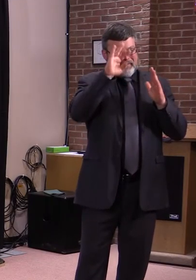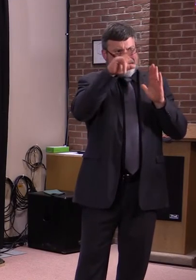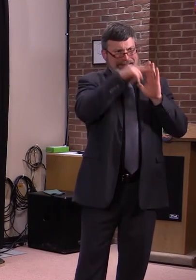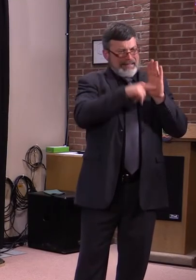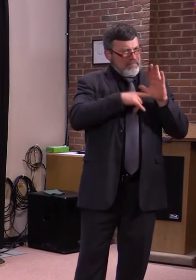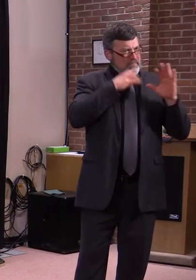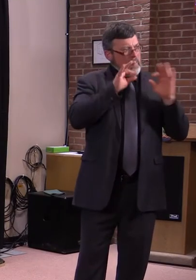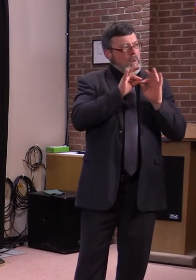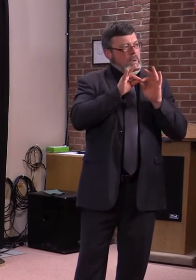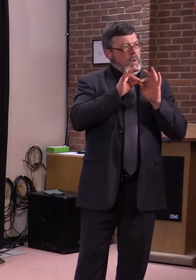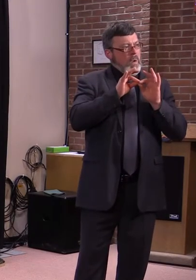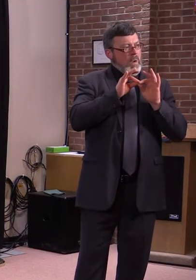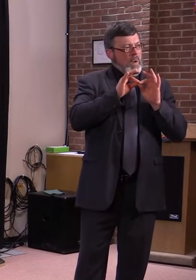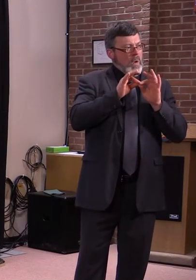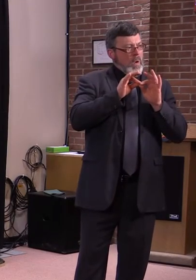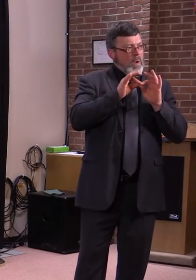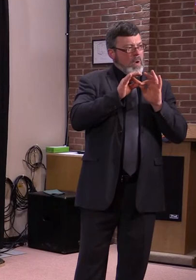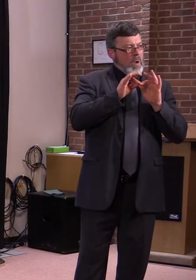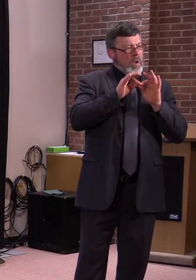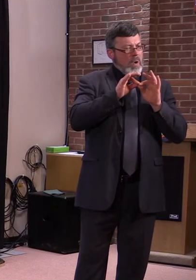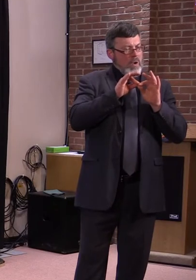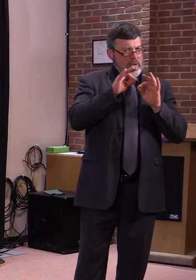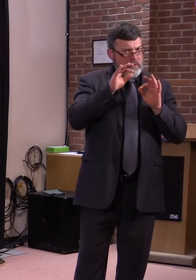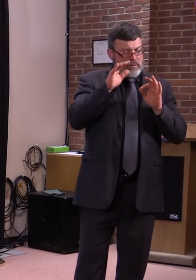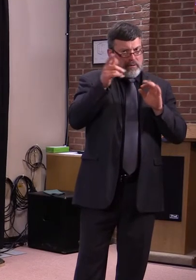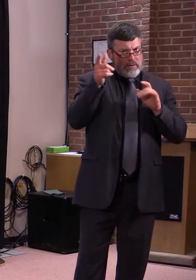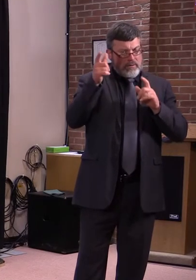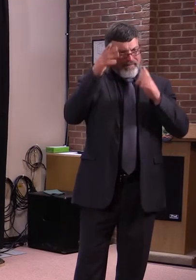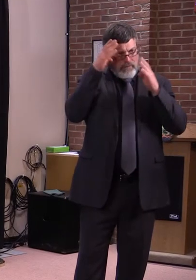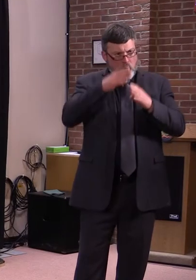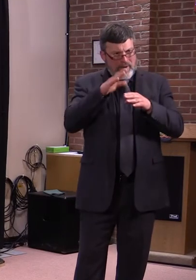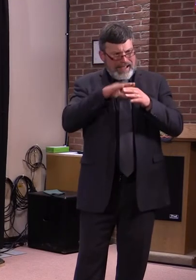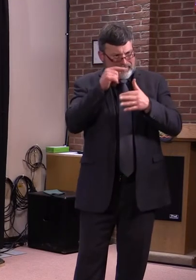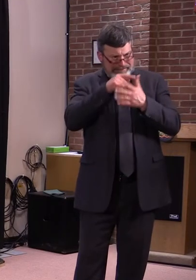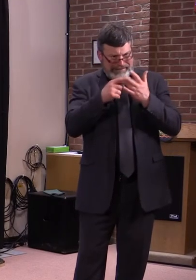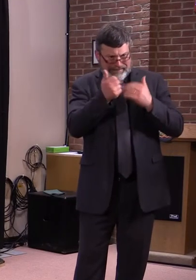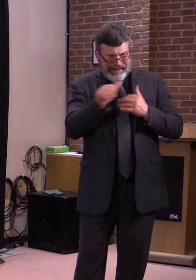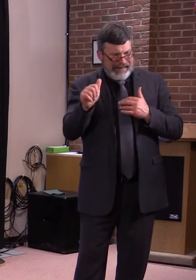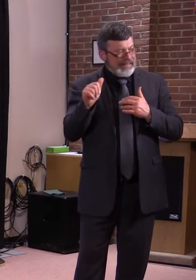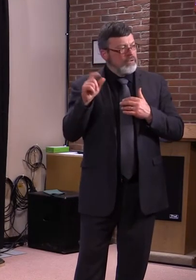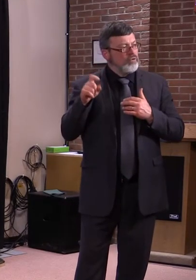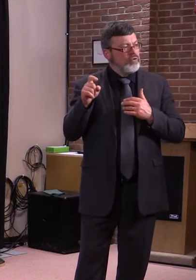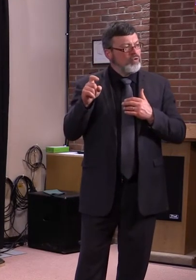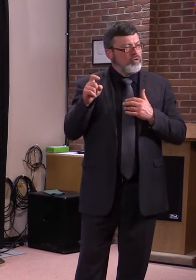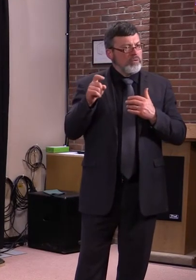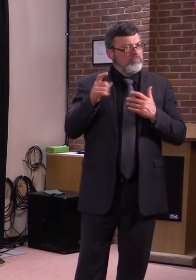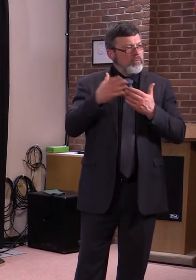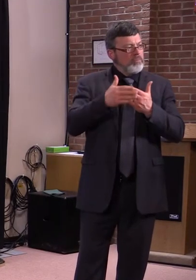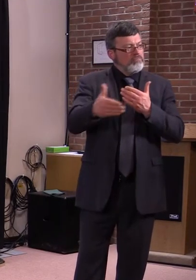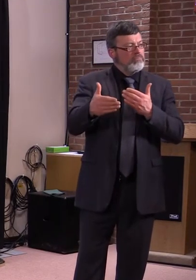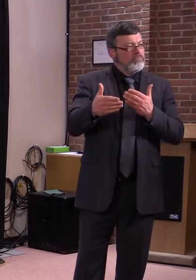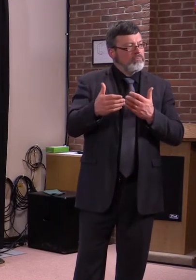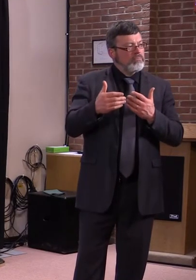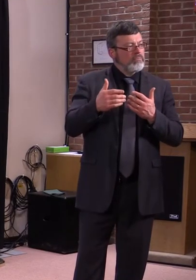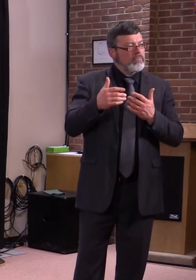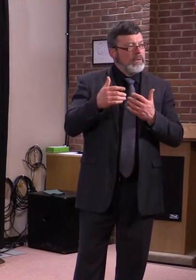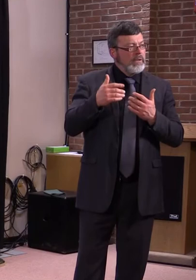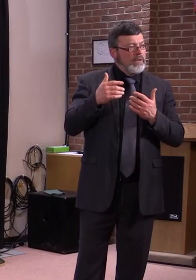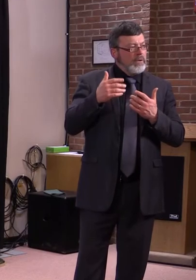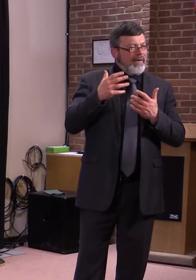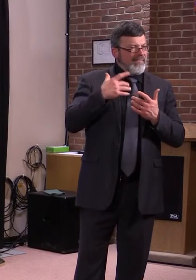thing that the legislature has to pass or has to address this year? If you could point to just one or